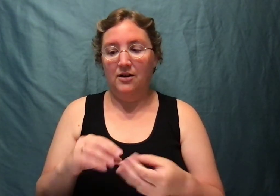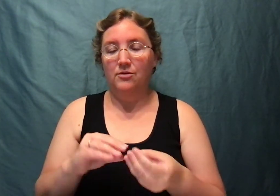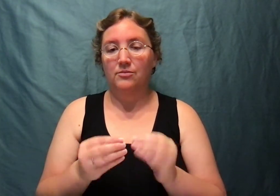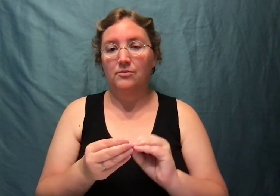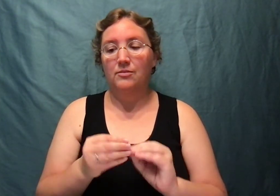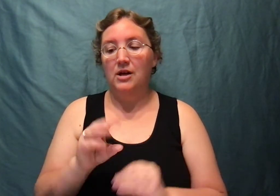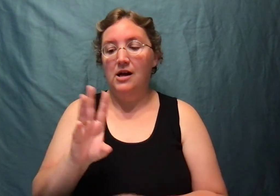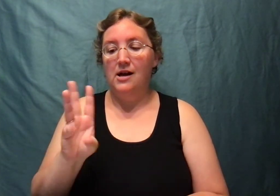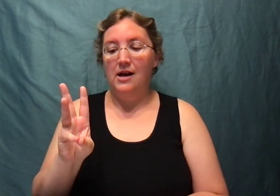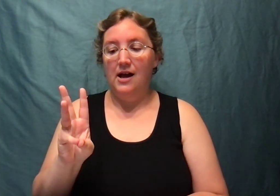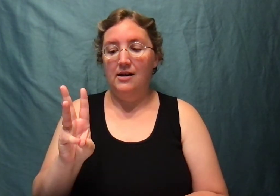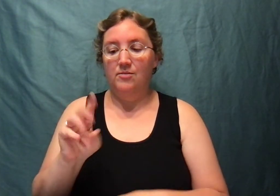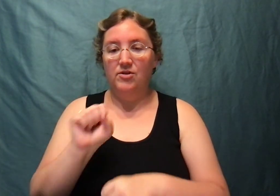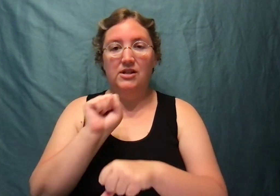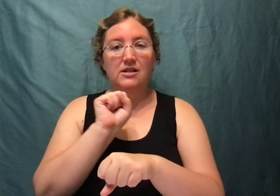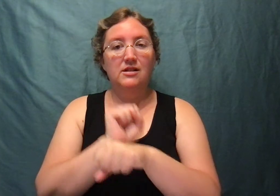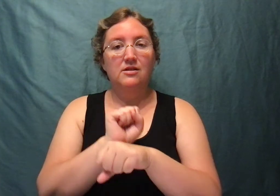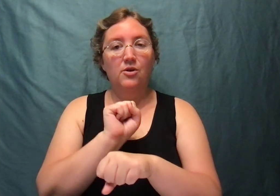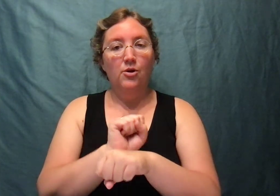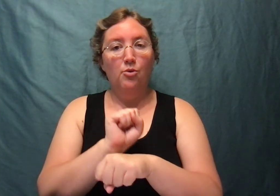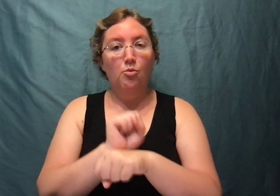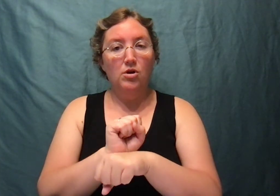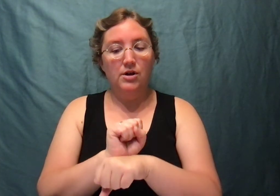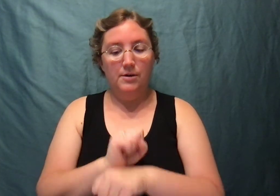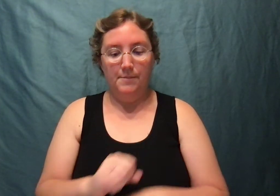Mexico. And number 6 is work.